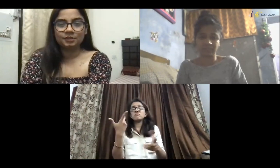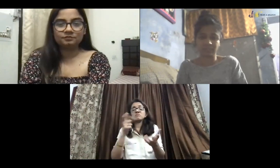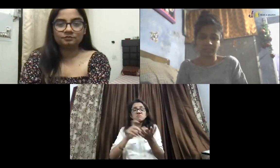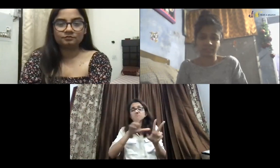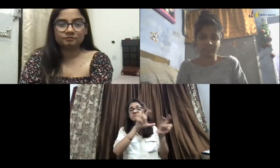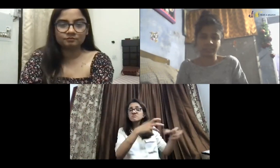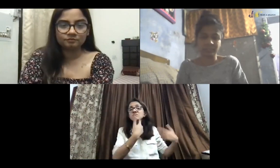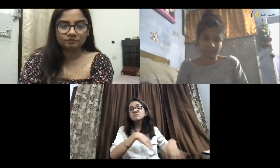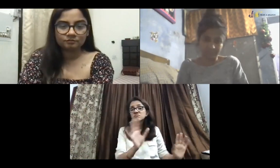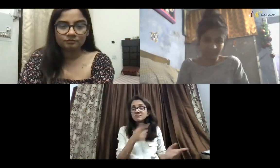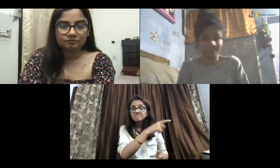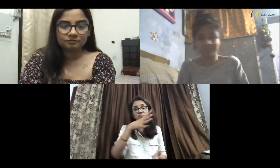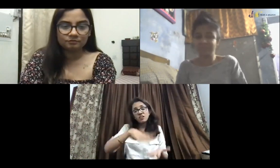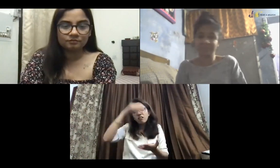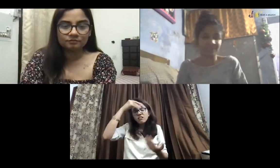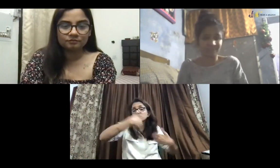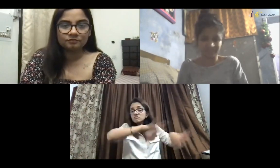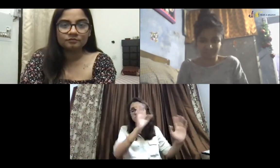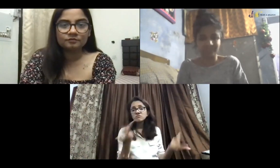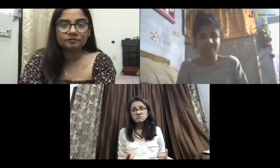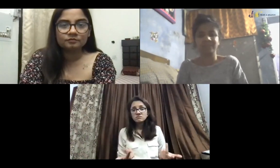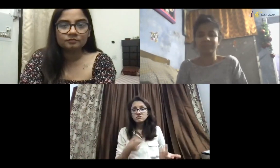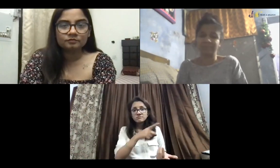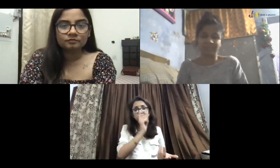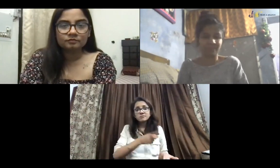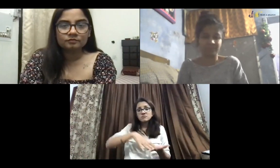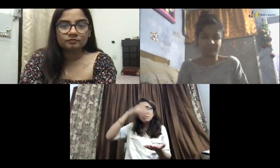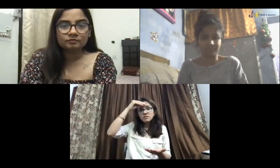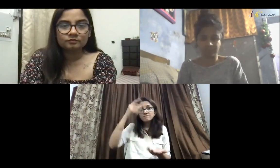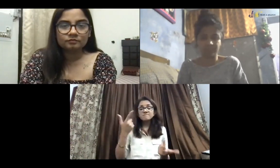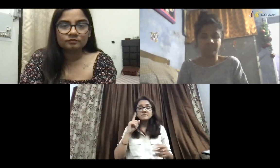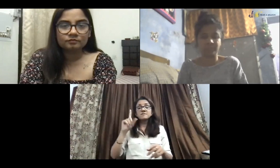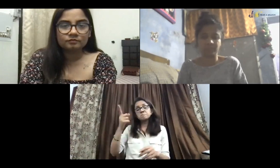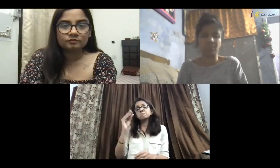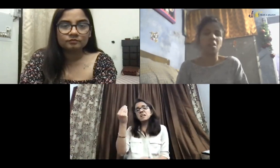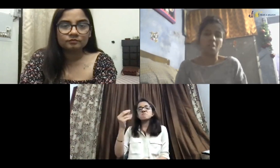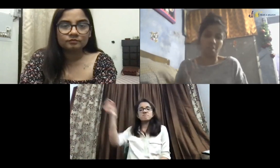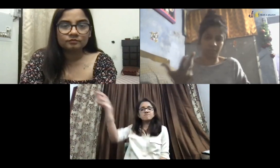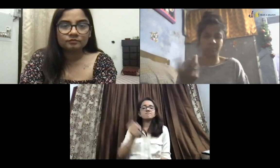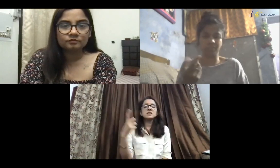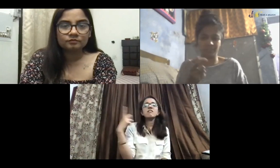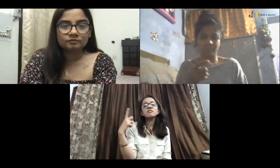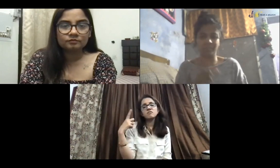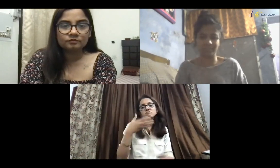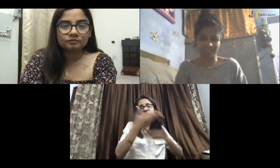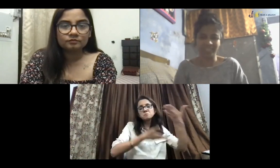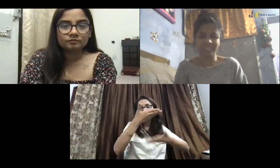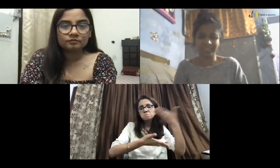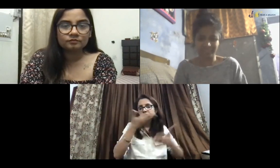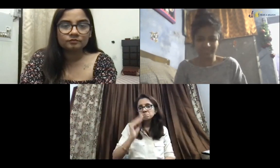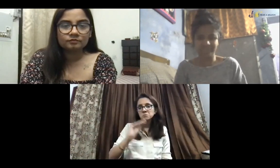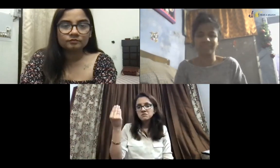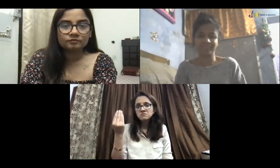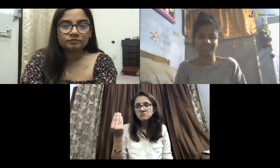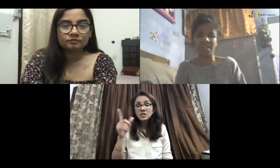male and or maybe you can block that person on Instagram and WhatsApp. They have to learn because you have said no. It would be better to